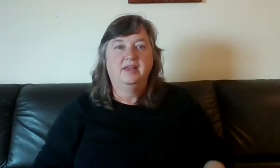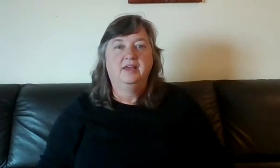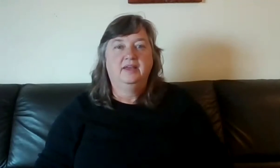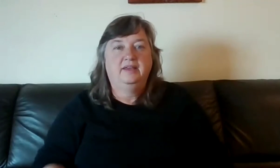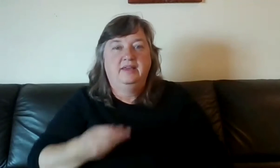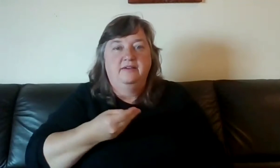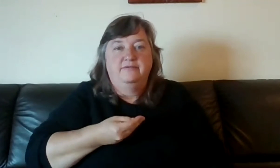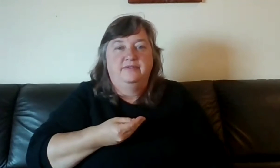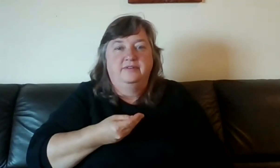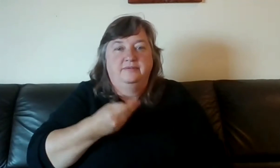Give.